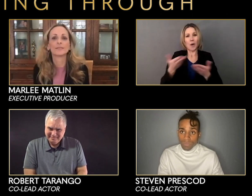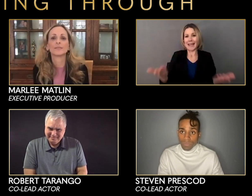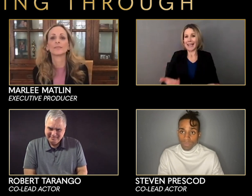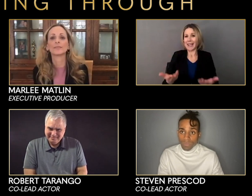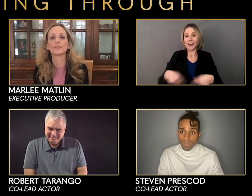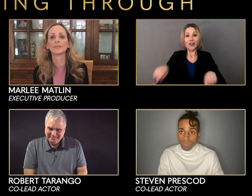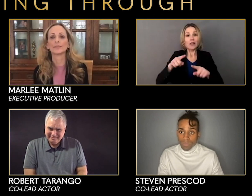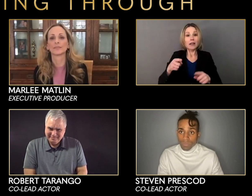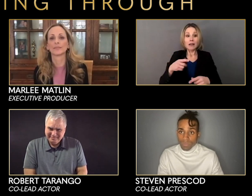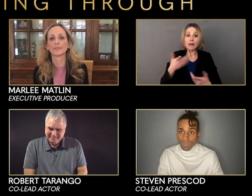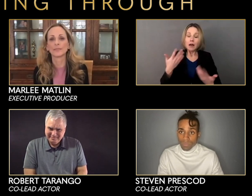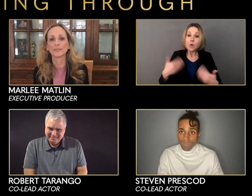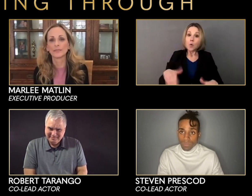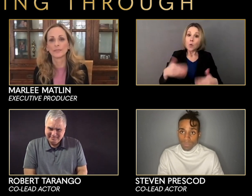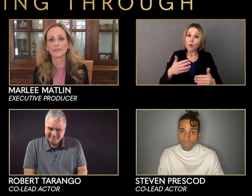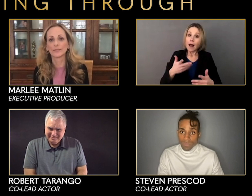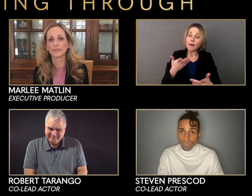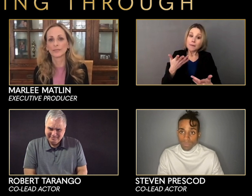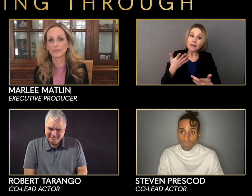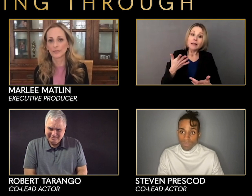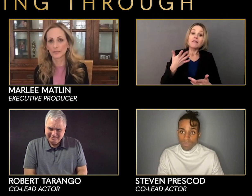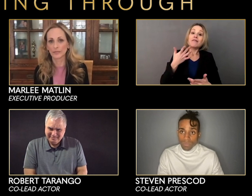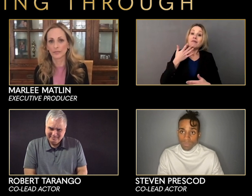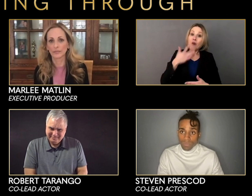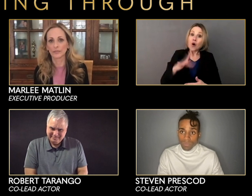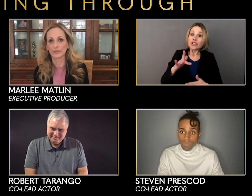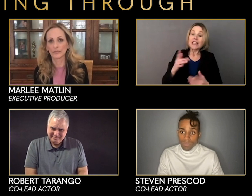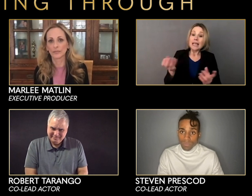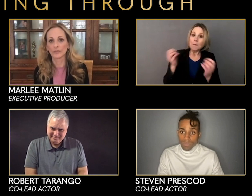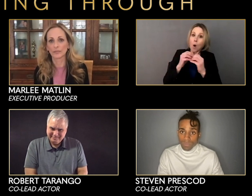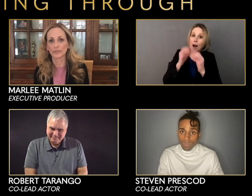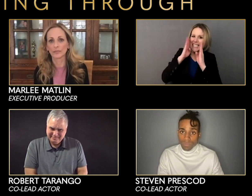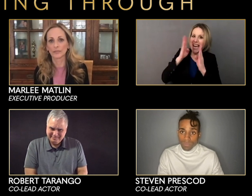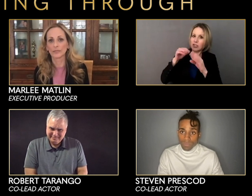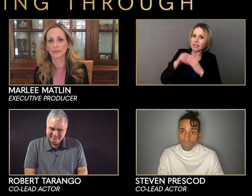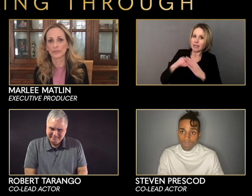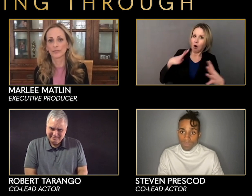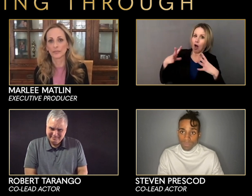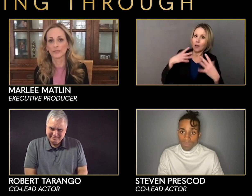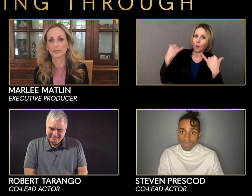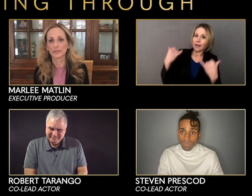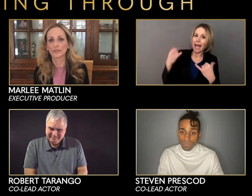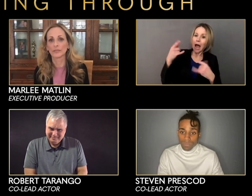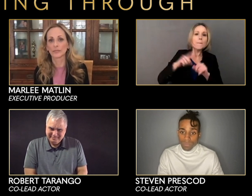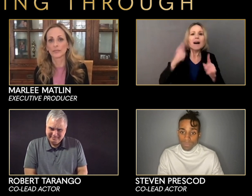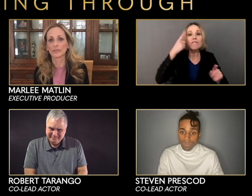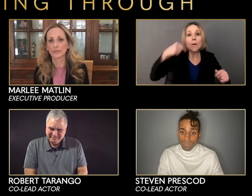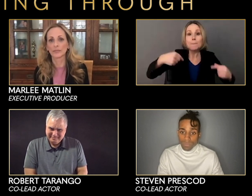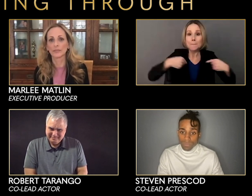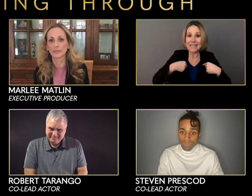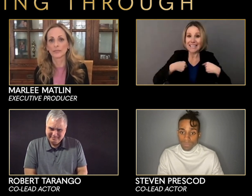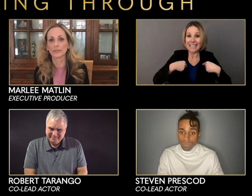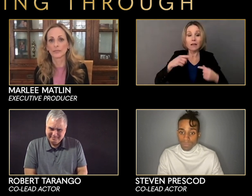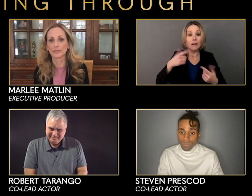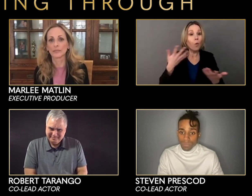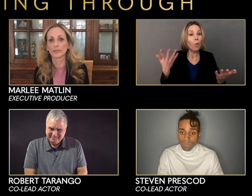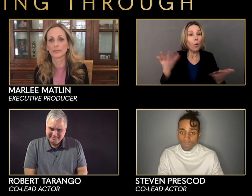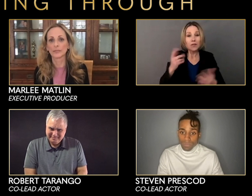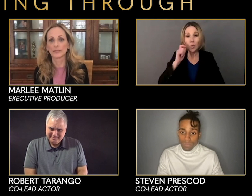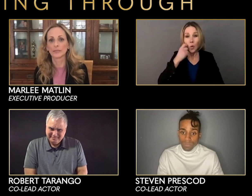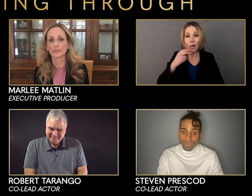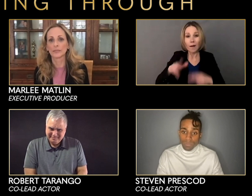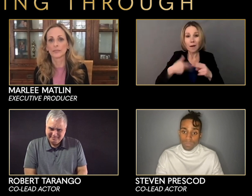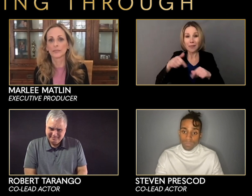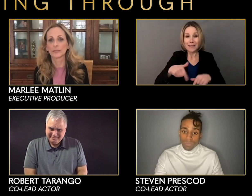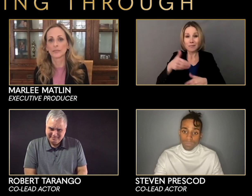getting more attention in Hollywood. But for me, what's been so cool about this process is seeing it through Robert's